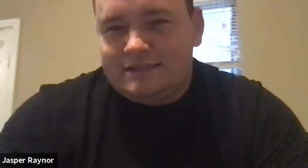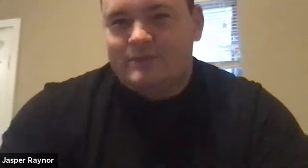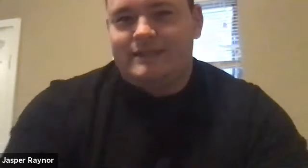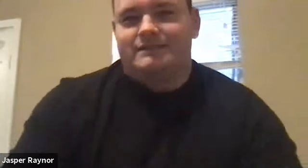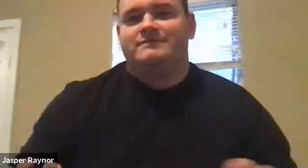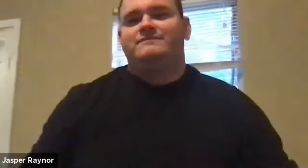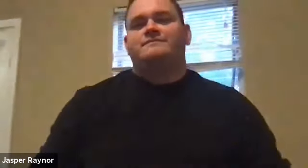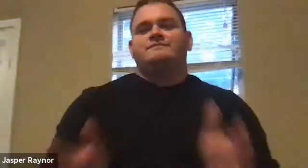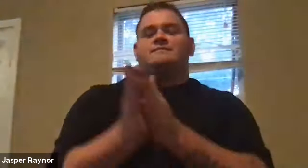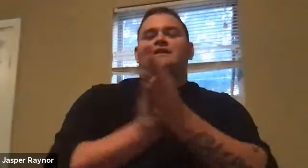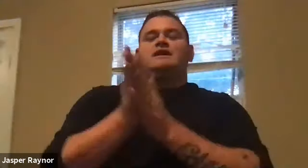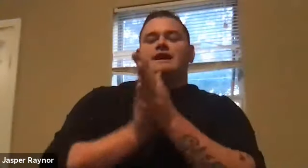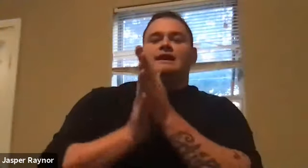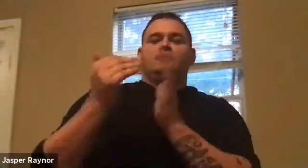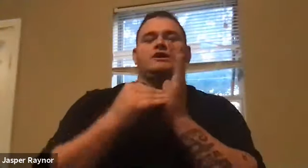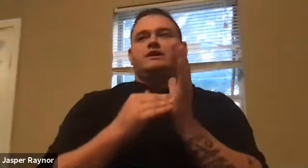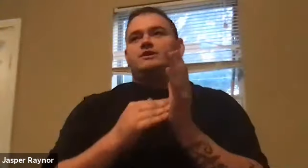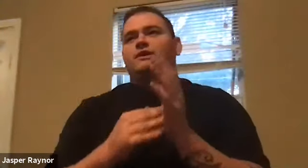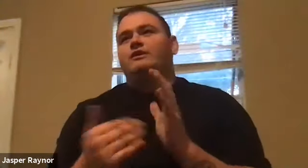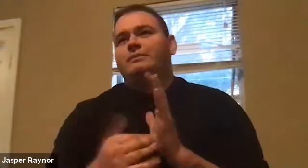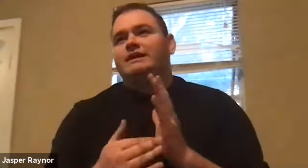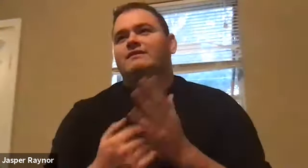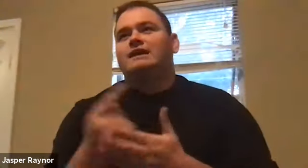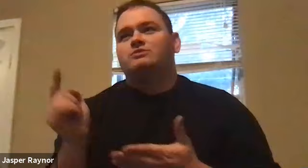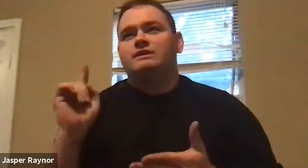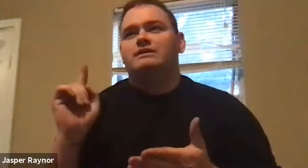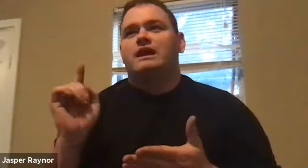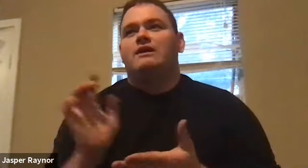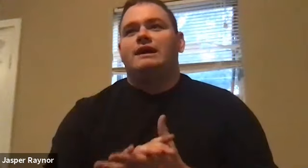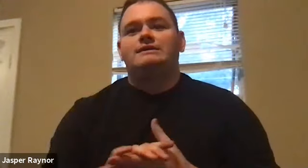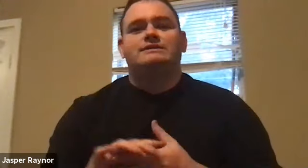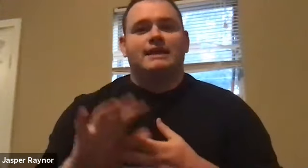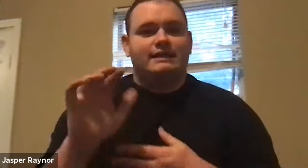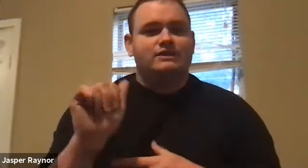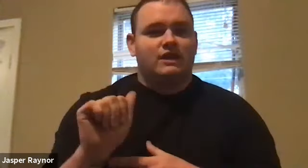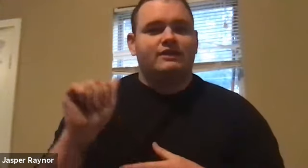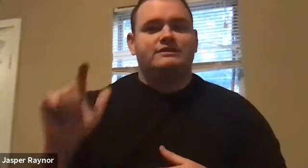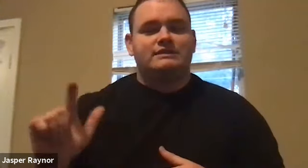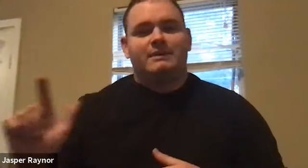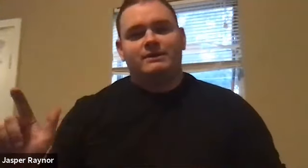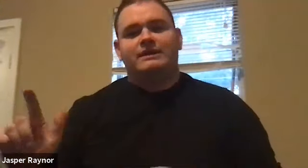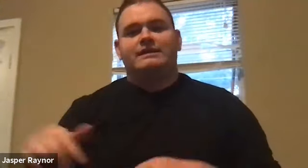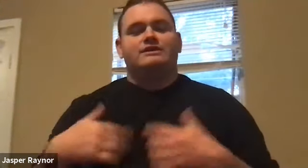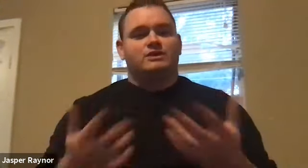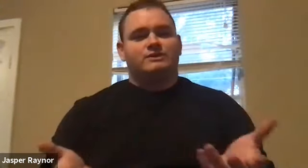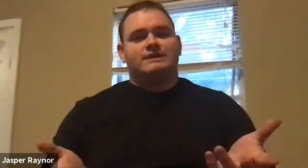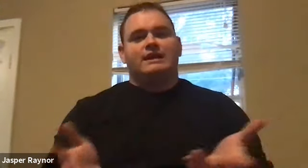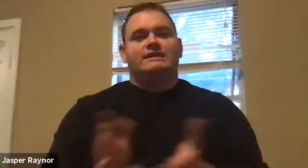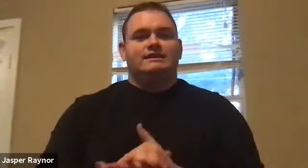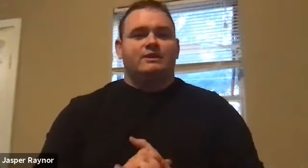week, again, we're going to do a repeat of last week, how I said each letter, I spelled it, and then I'll show you the sign, and you copy